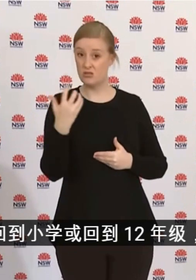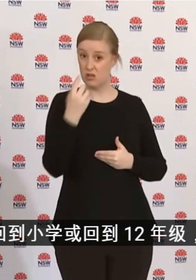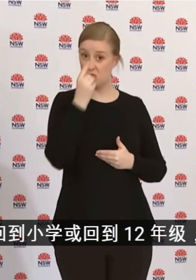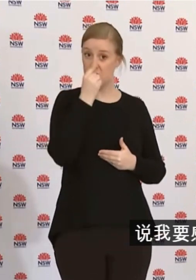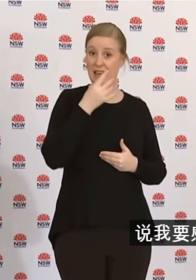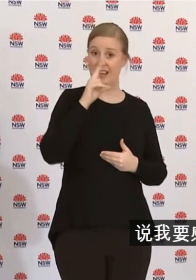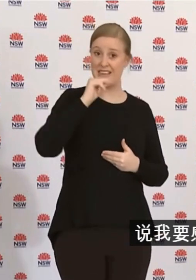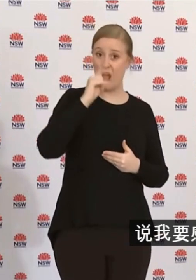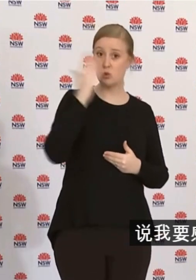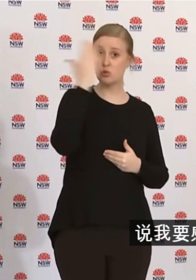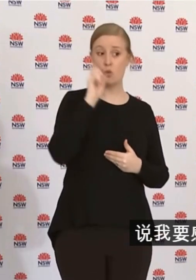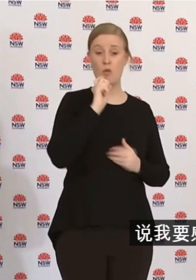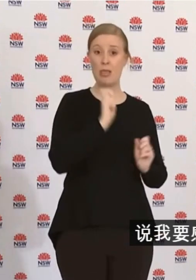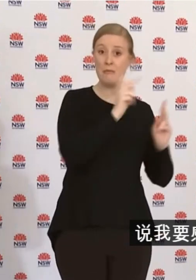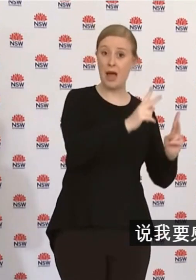know? Can I just say at this stage